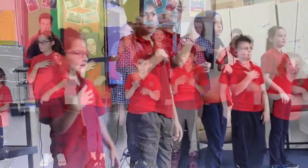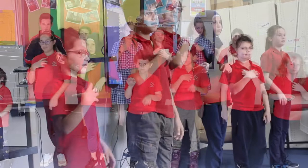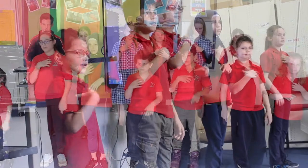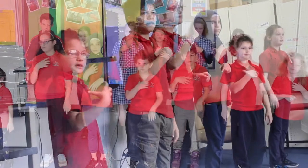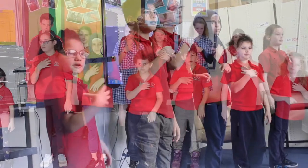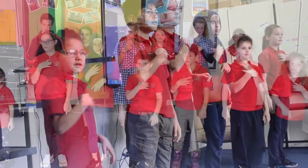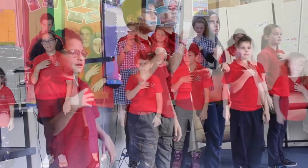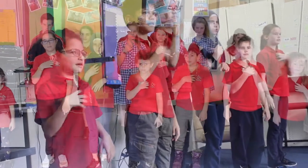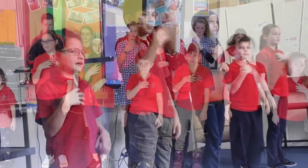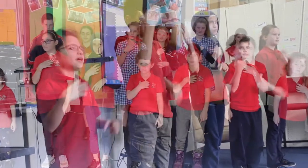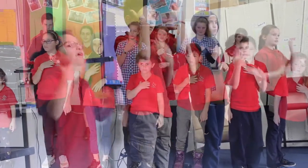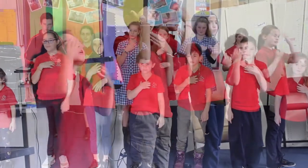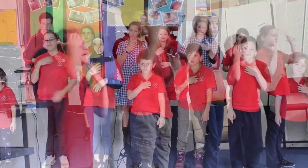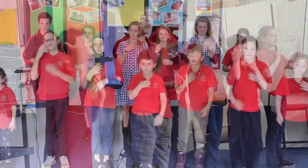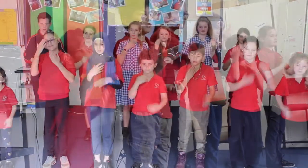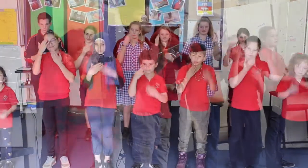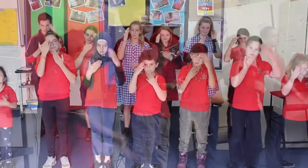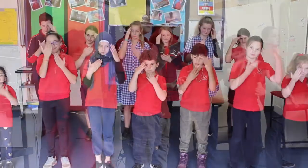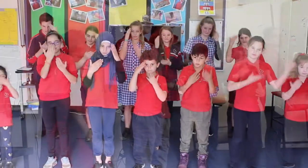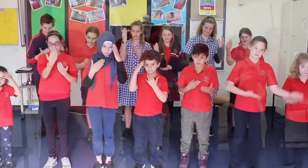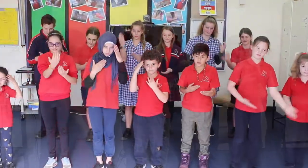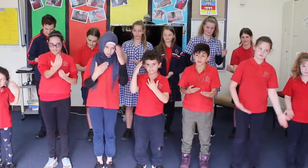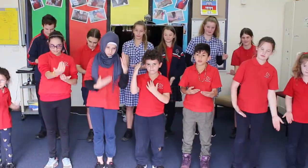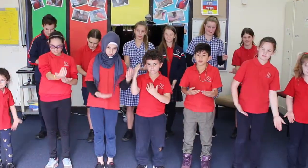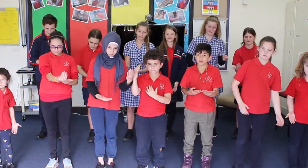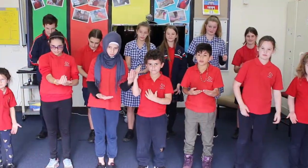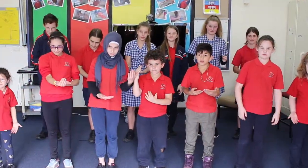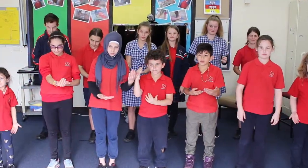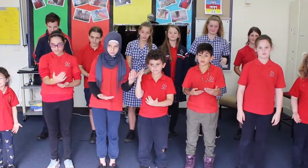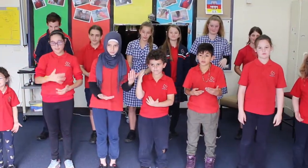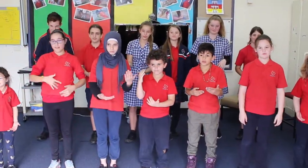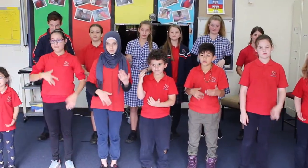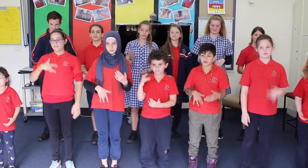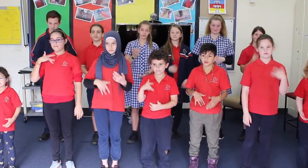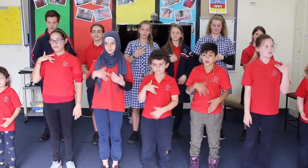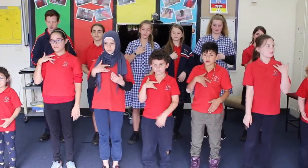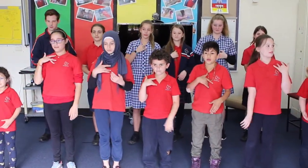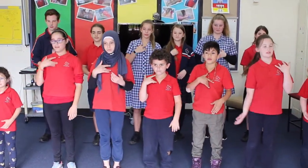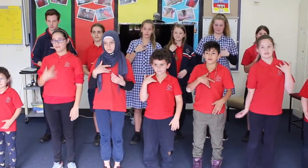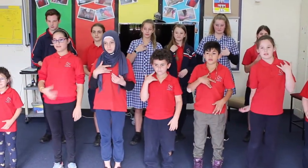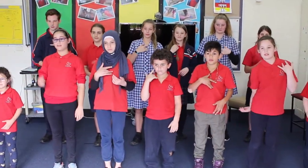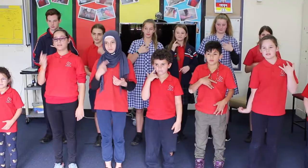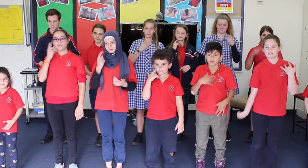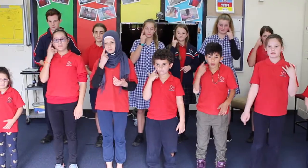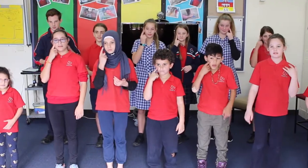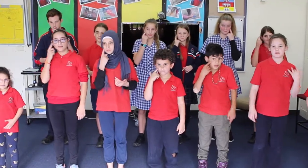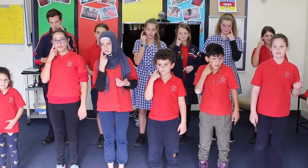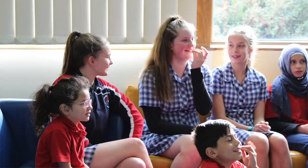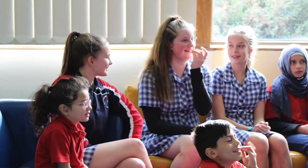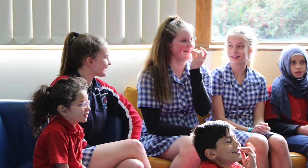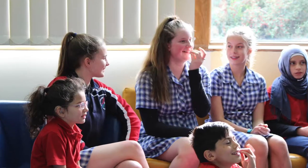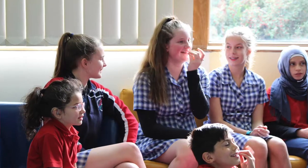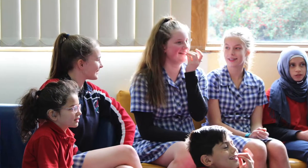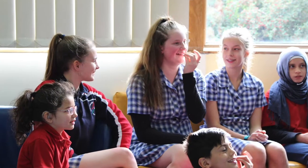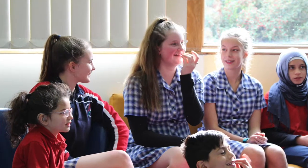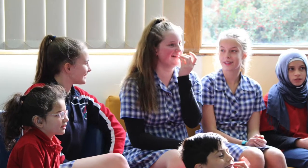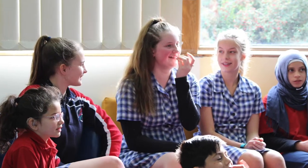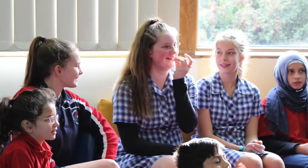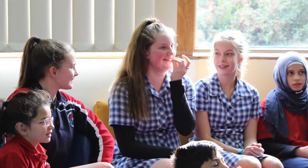Don't fear, and you might see. I feel, I see, I care,